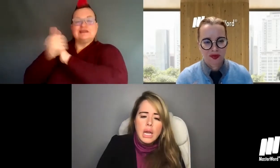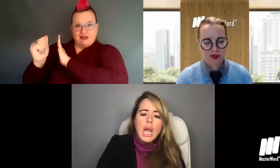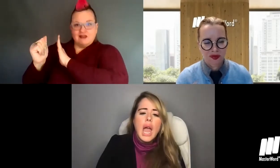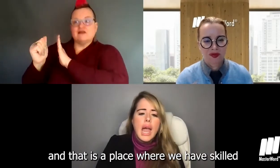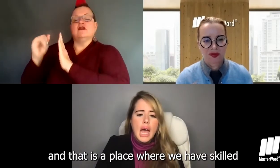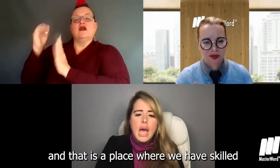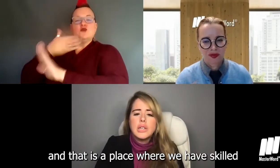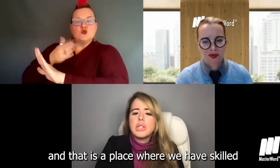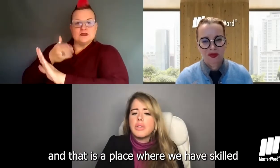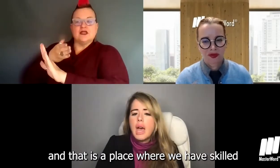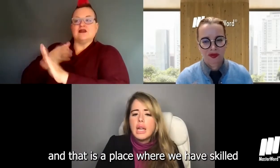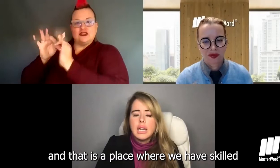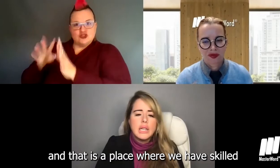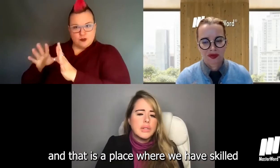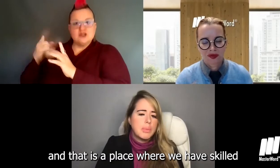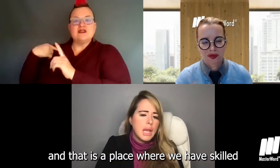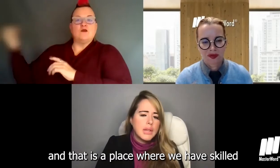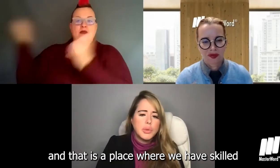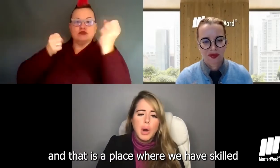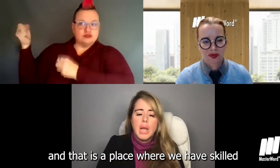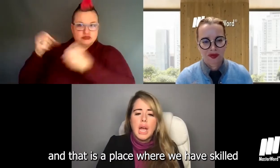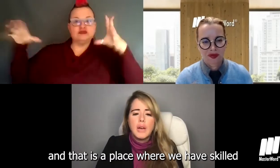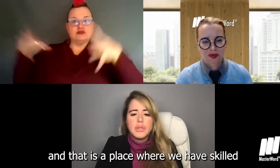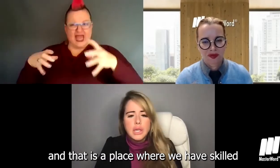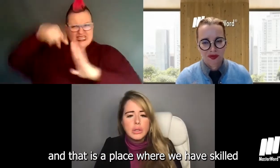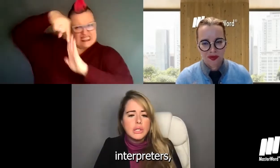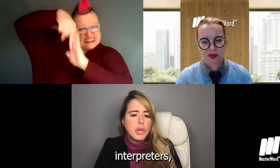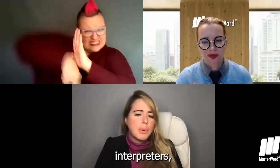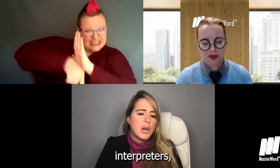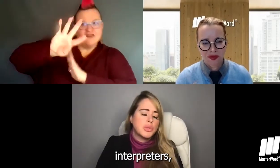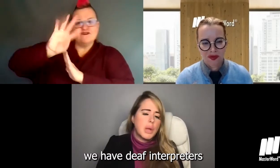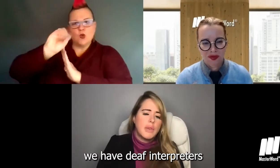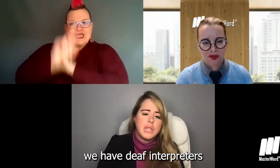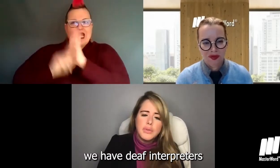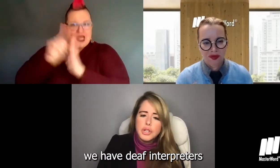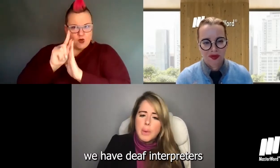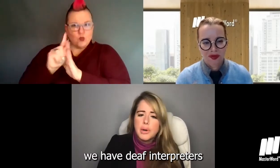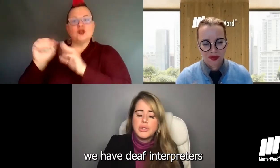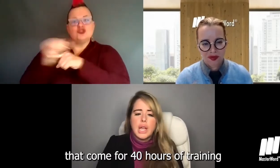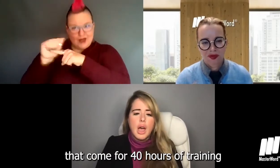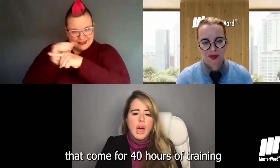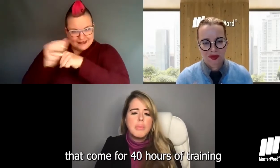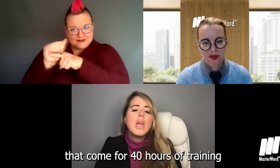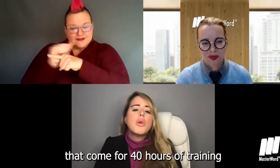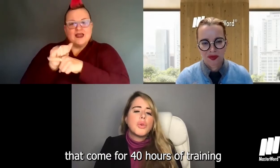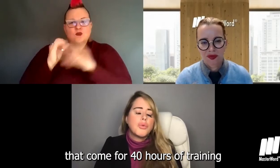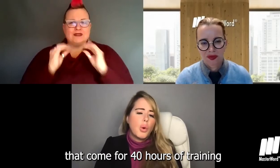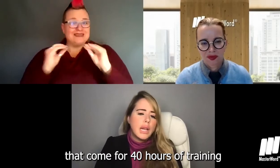And that is a place where we have skilled interpreters, we have deaf interpreters that come for 40